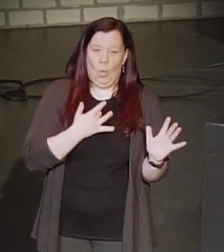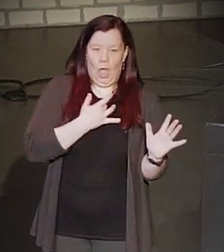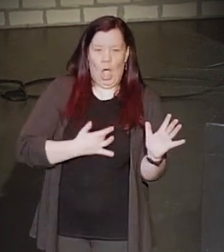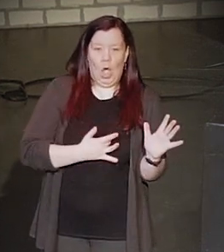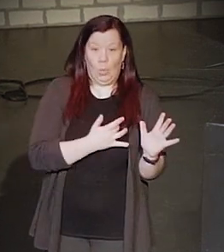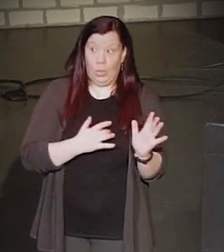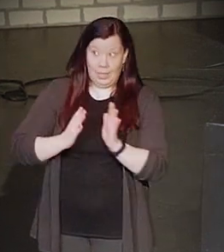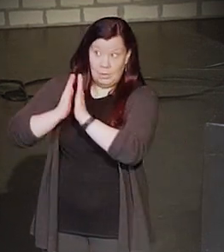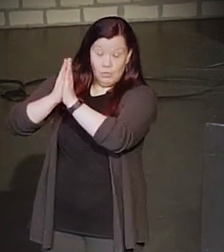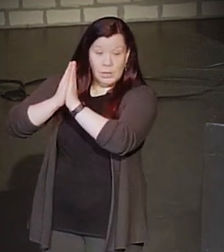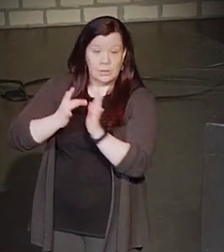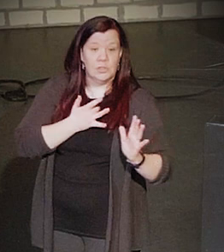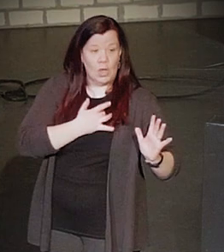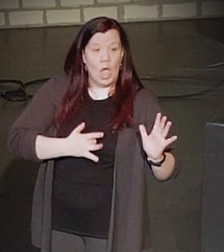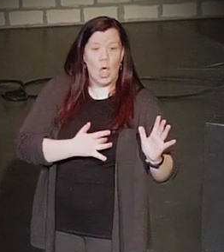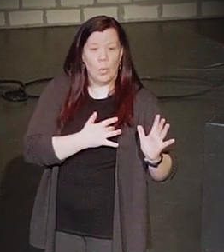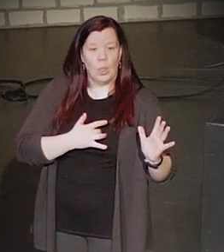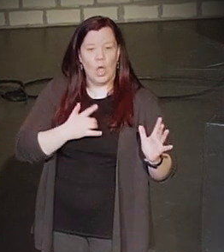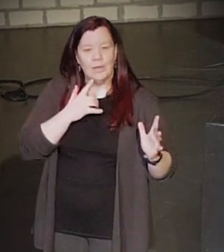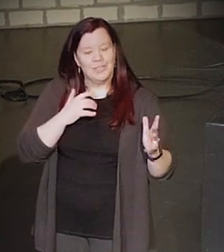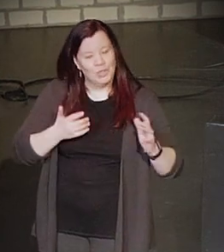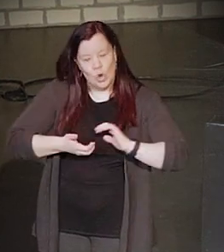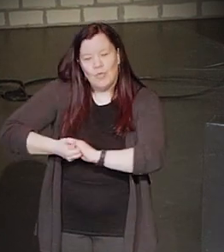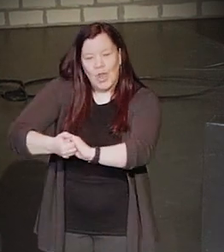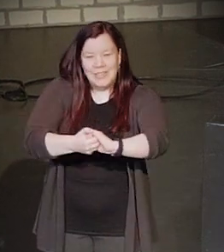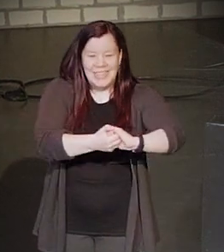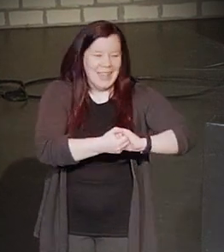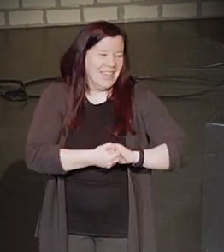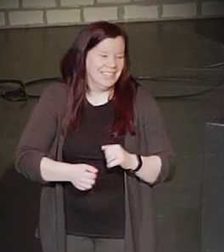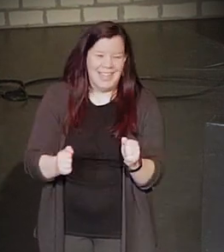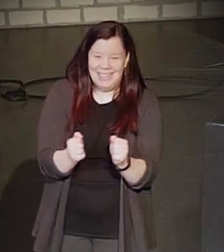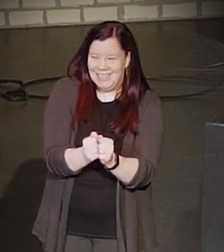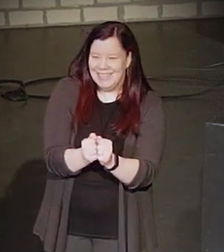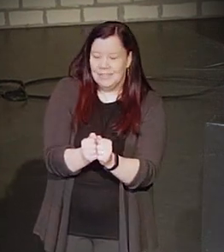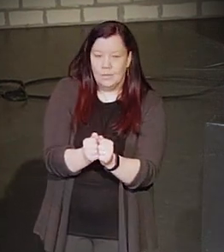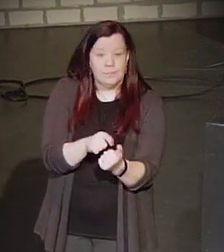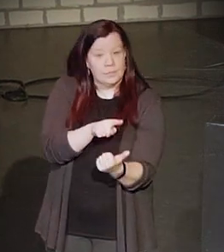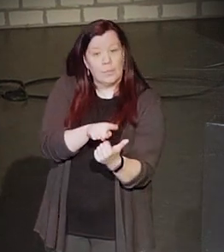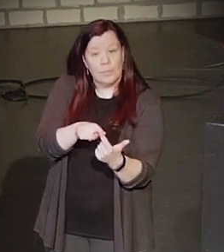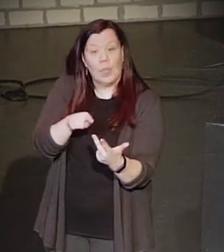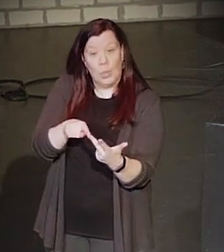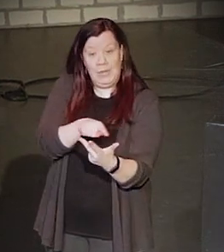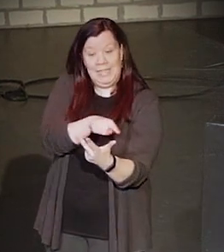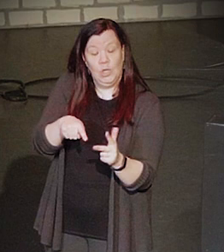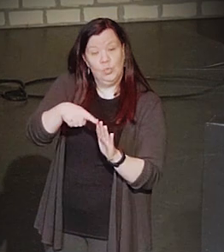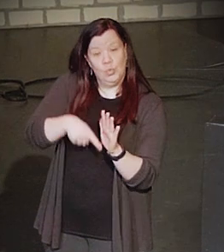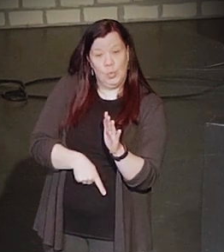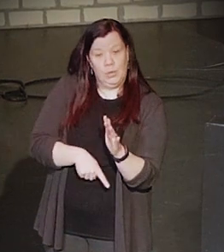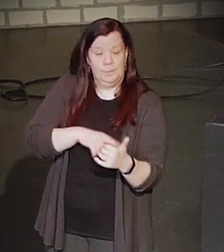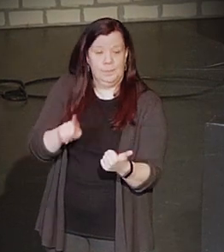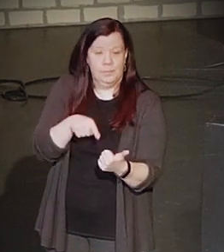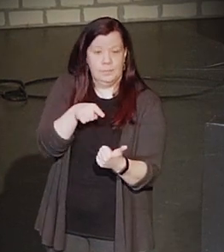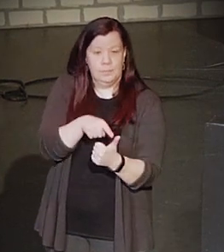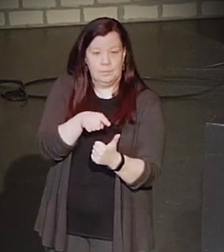a religious oath of reconciliation. And the three terms of it were this: that